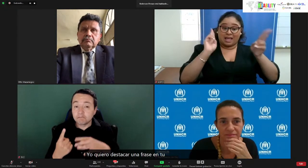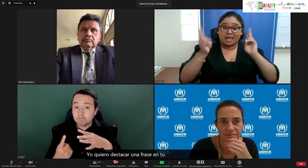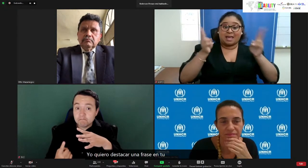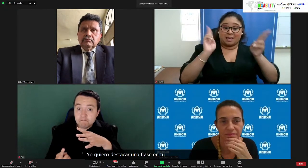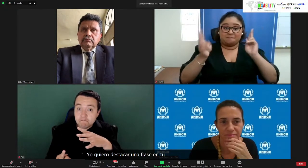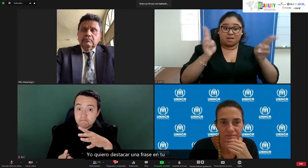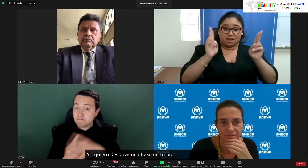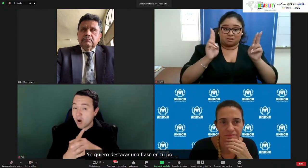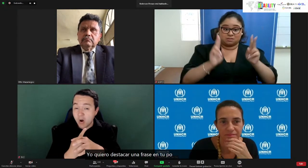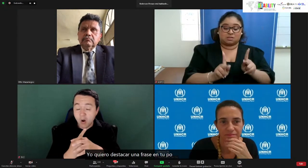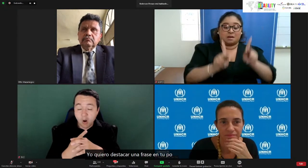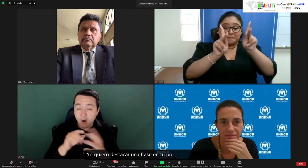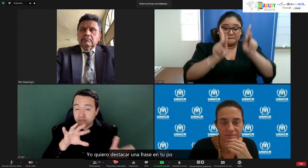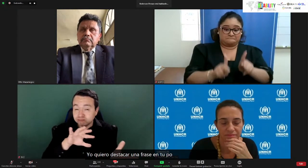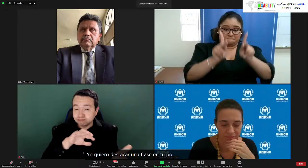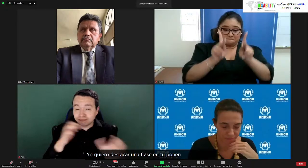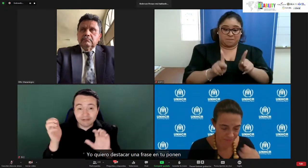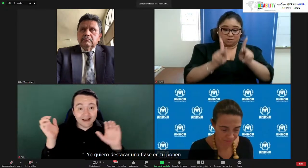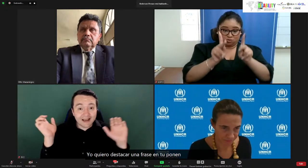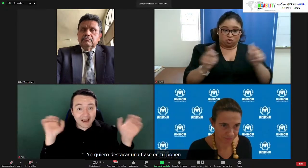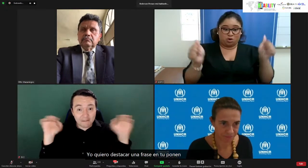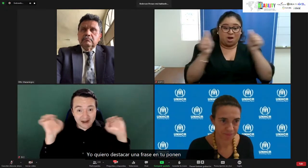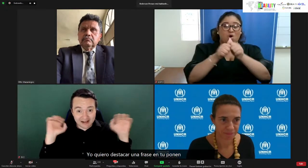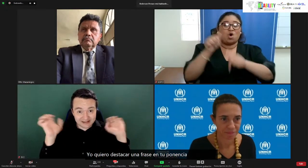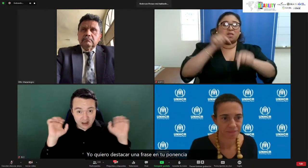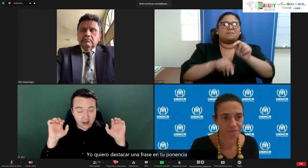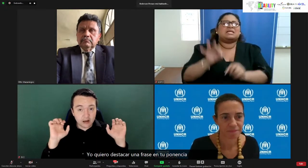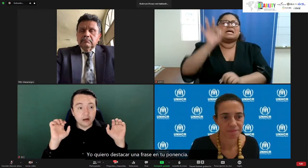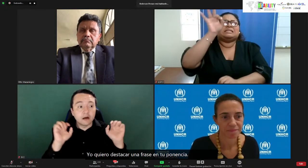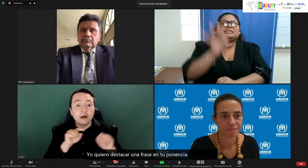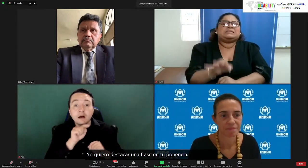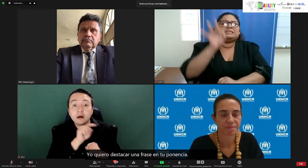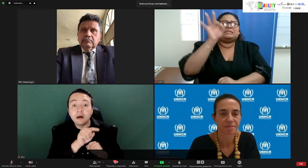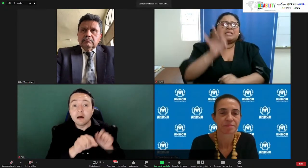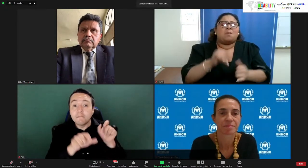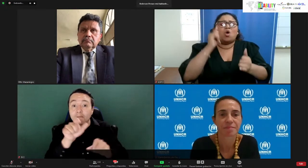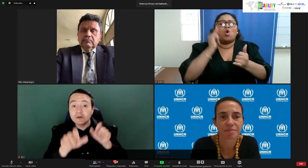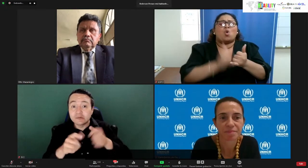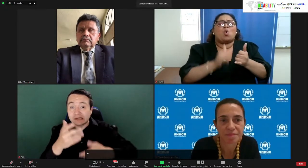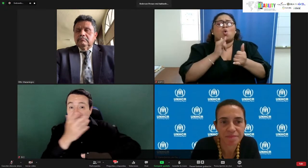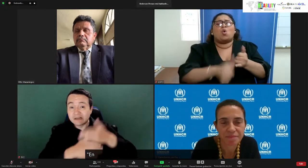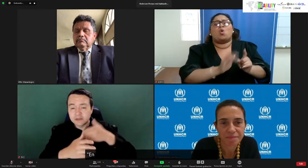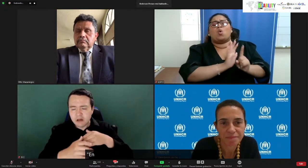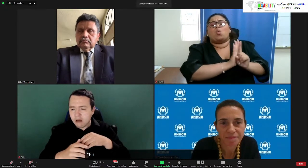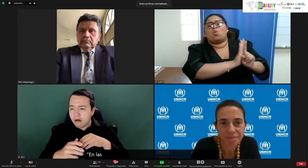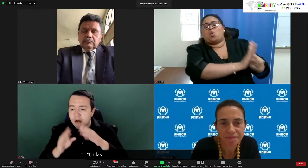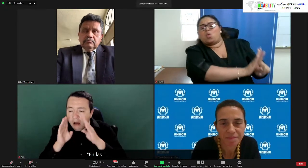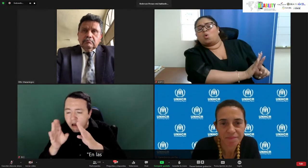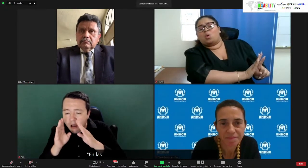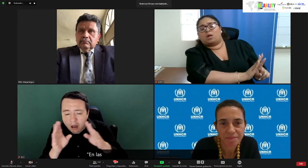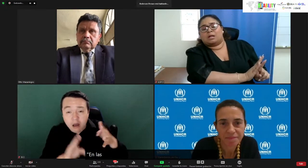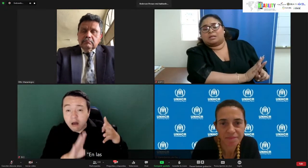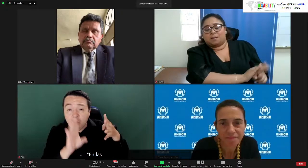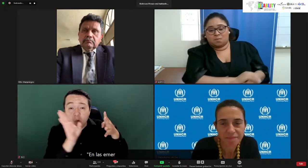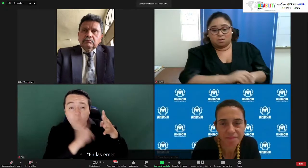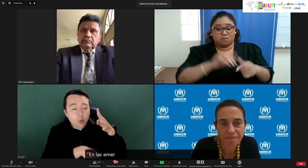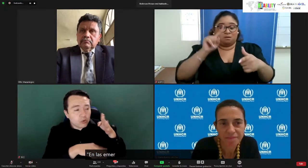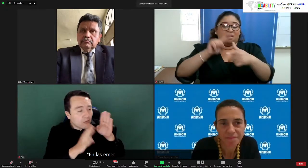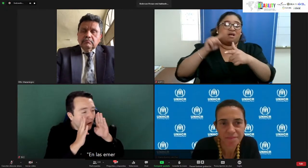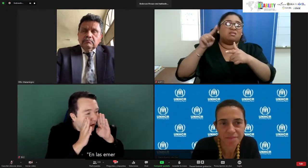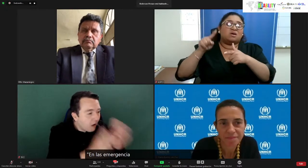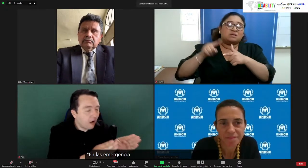and you said in emergencies persons with disabilities are the last ones to